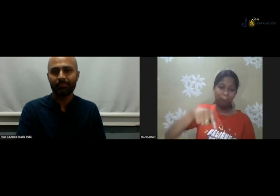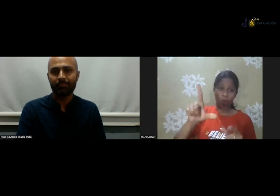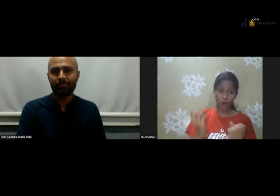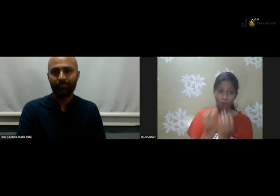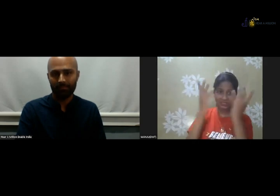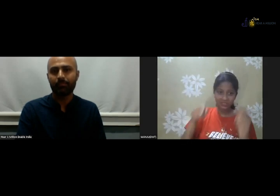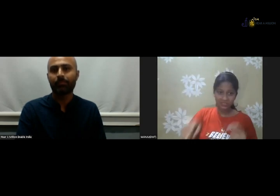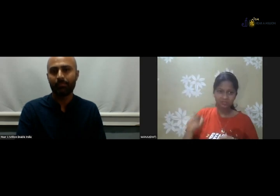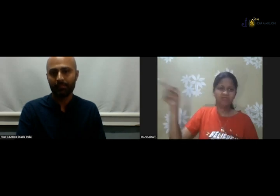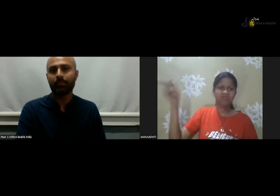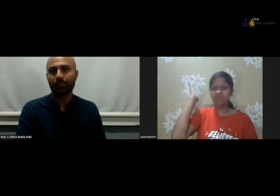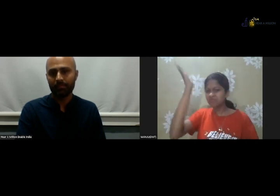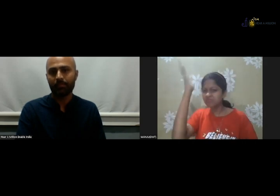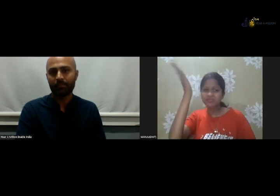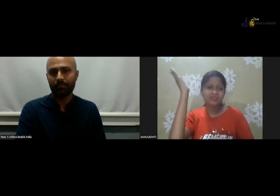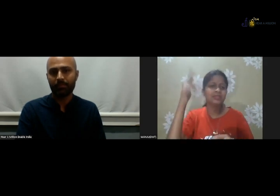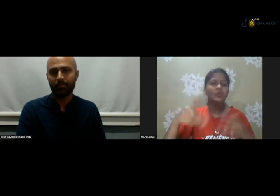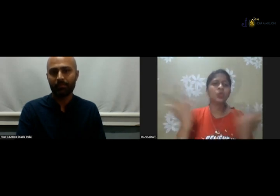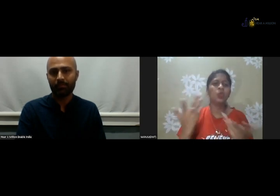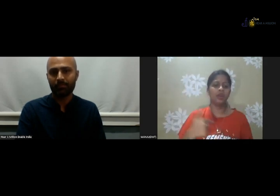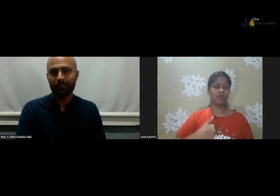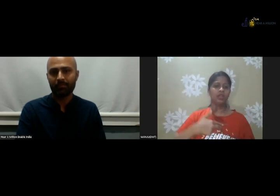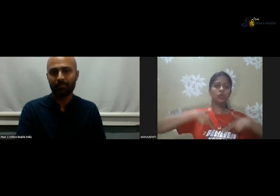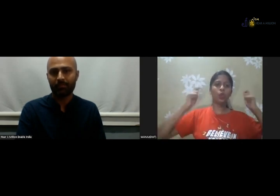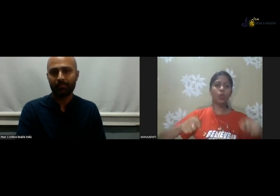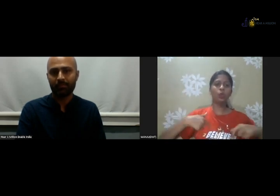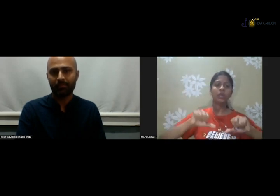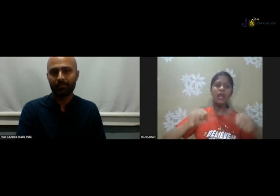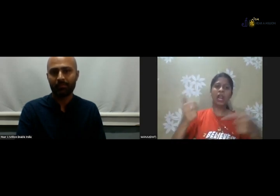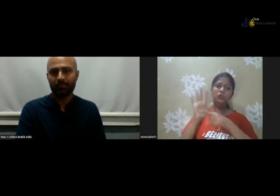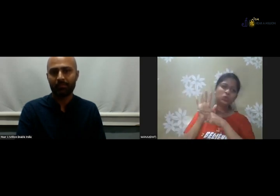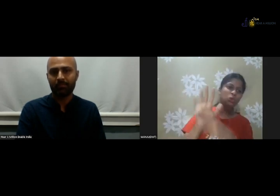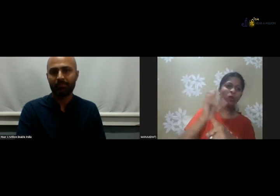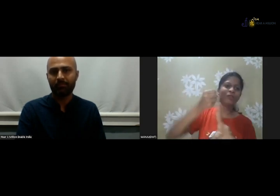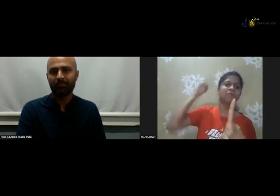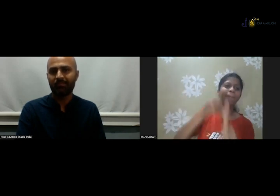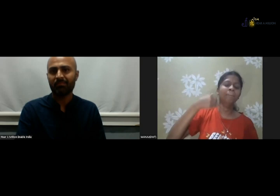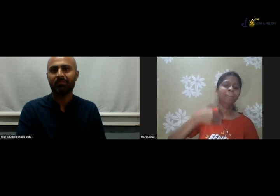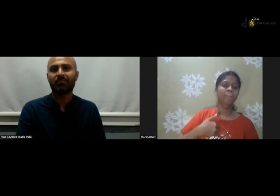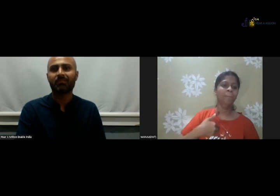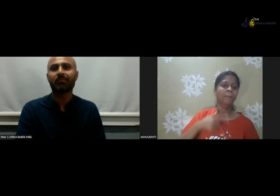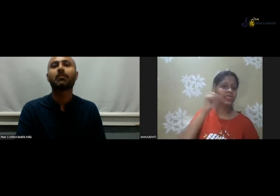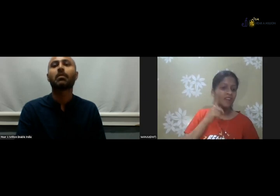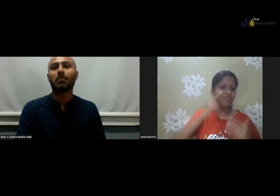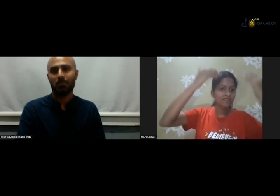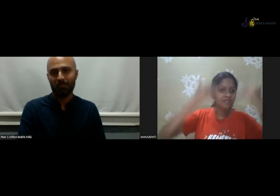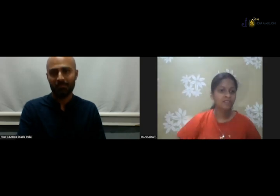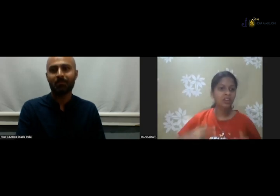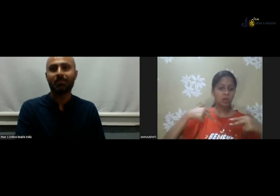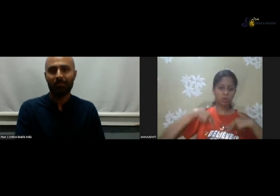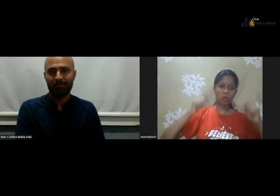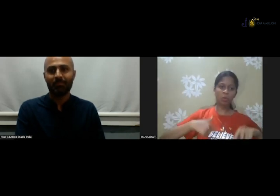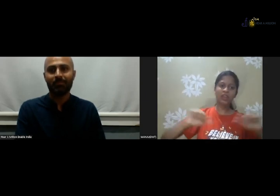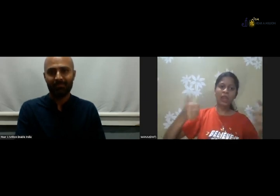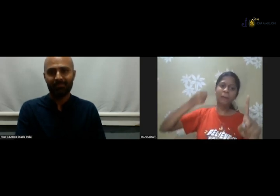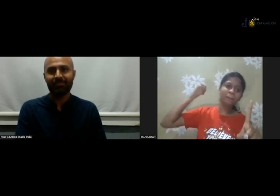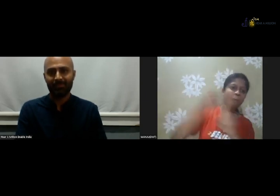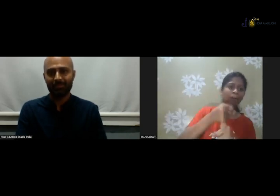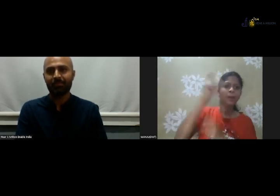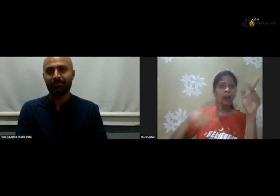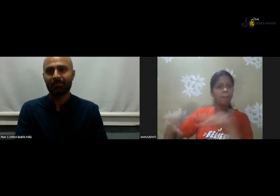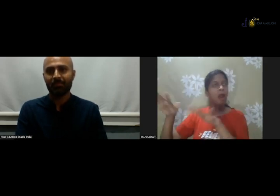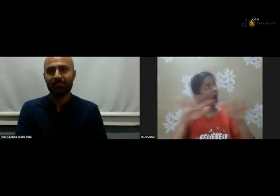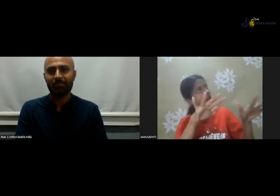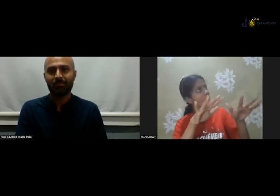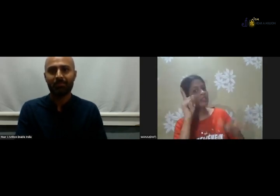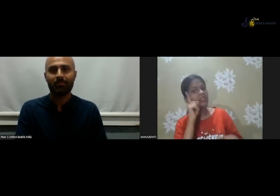discriminate anyone. She always, she used to treat everyone fairly. And she just wanted, it was her dream,